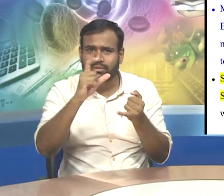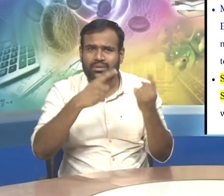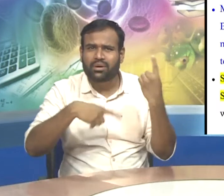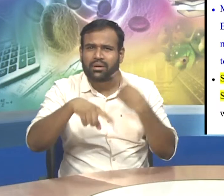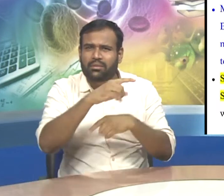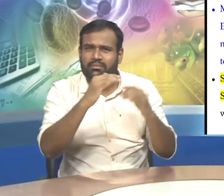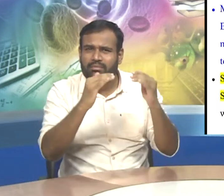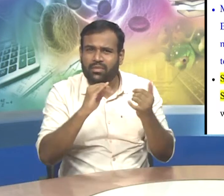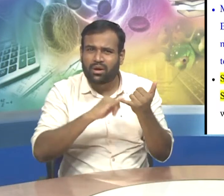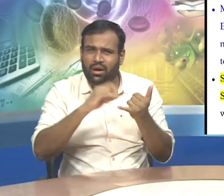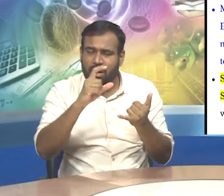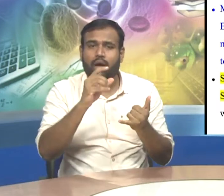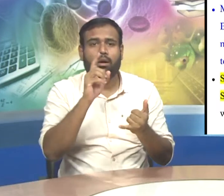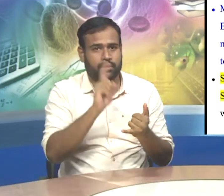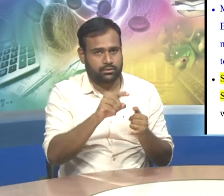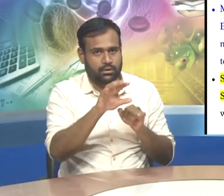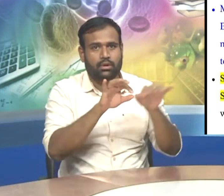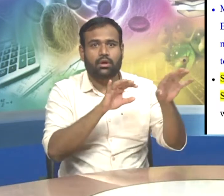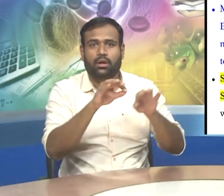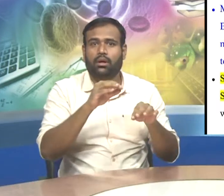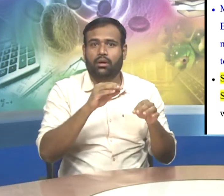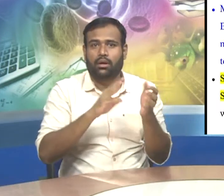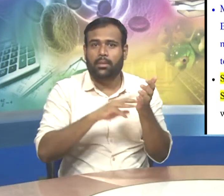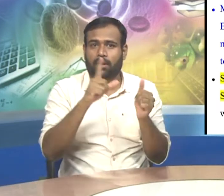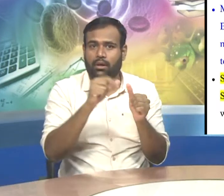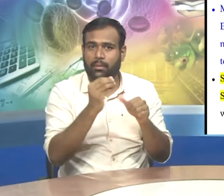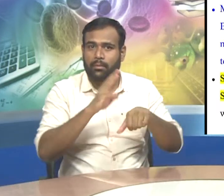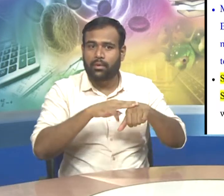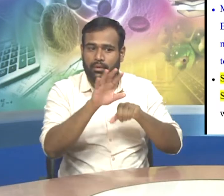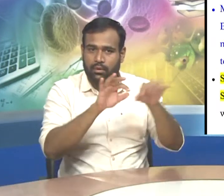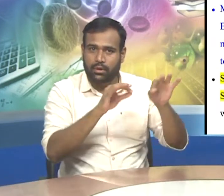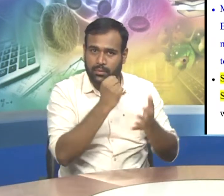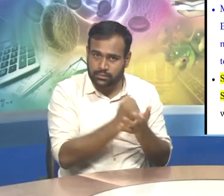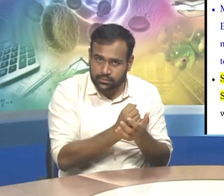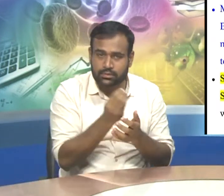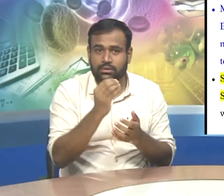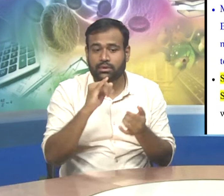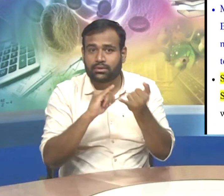This depends on population of these weaker sections in the state.